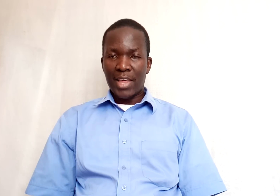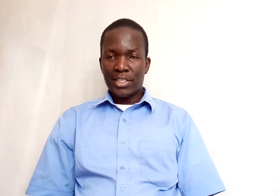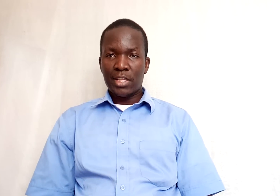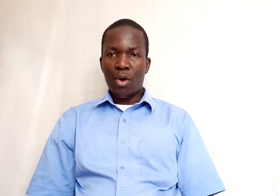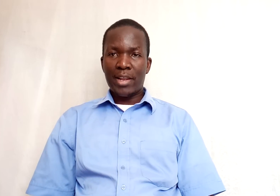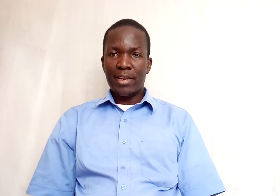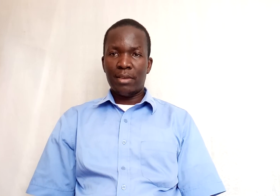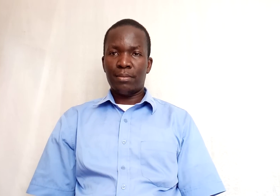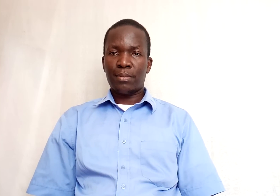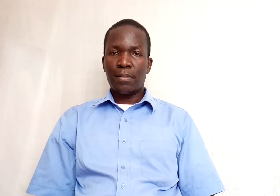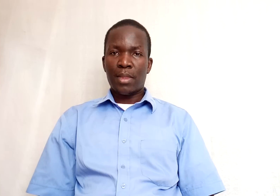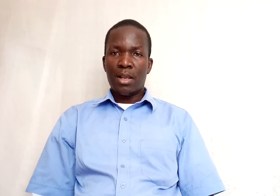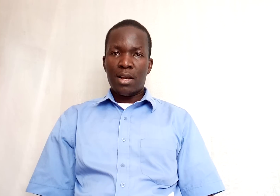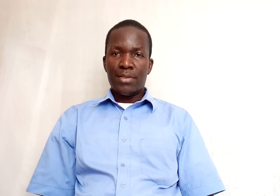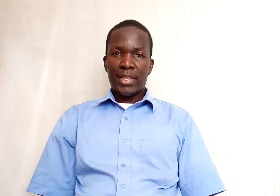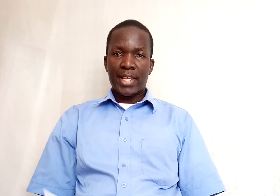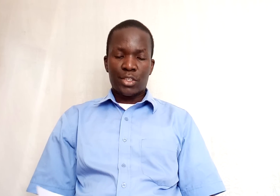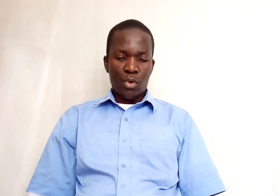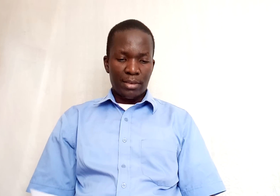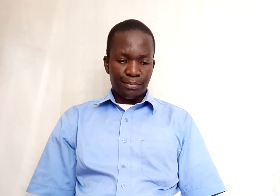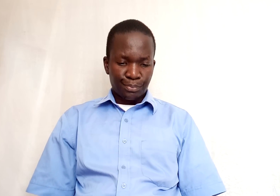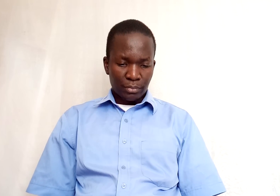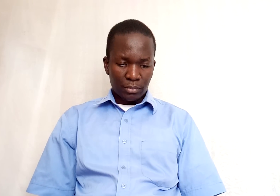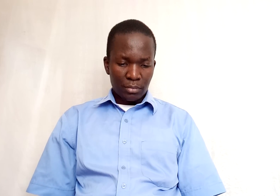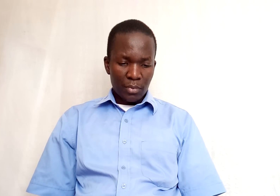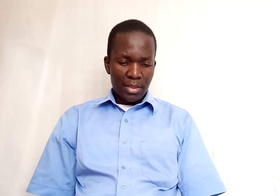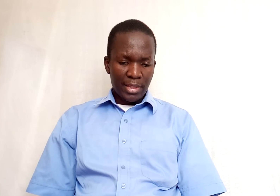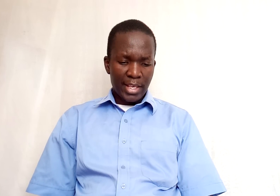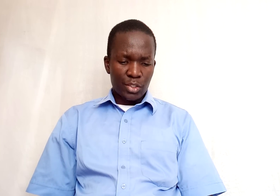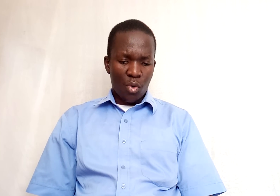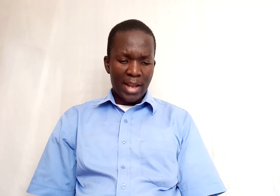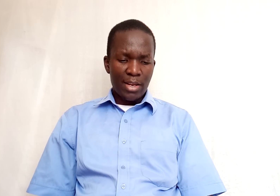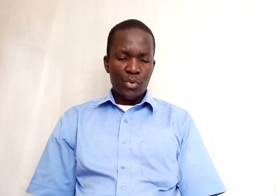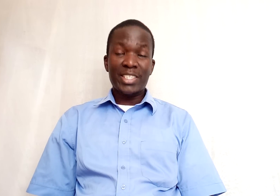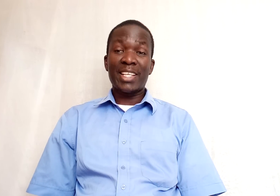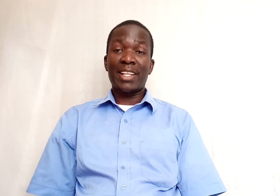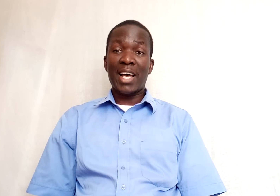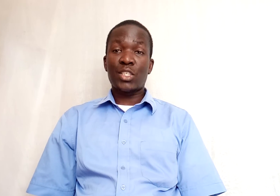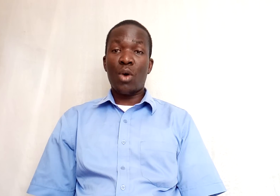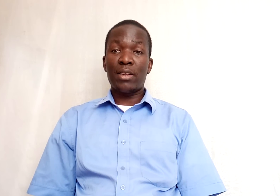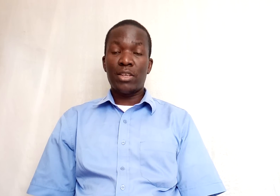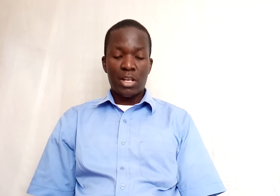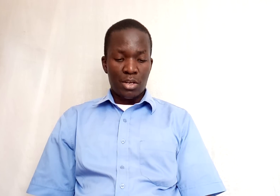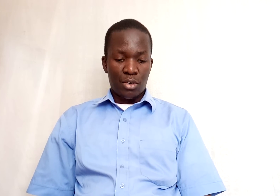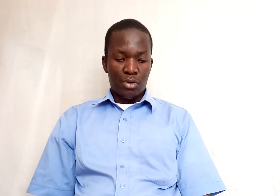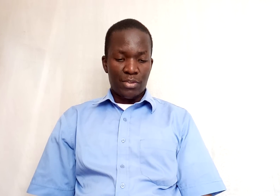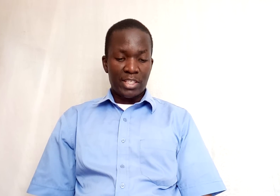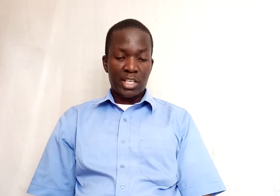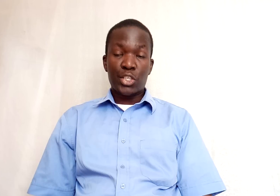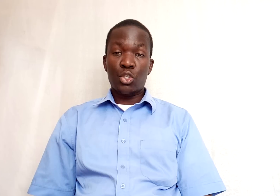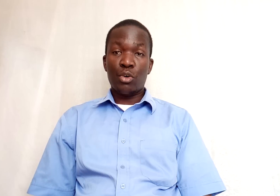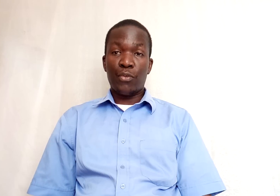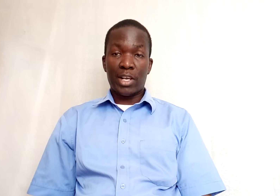That's the word. The next one, the next word, which is the last one on this section of finger